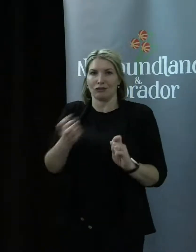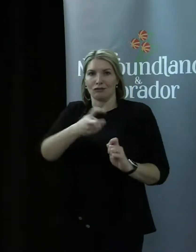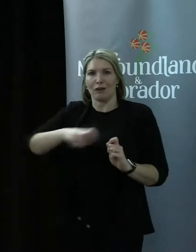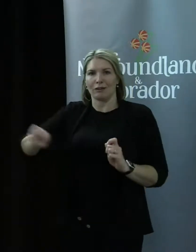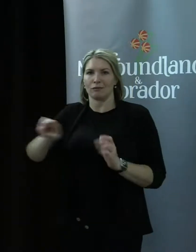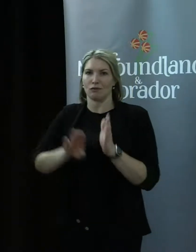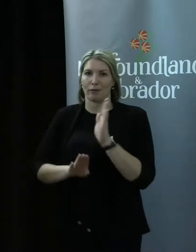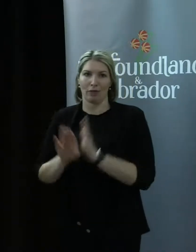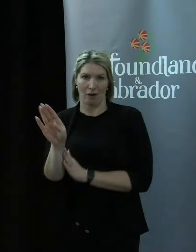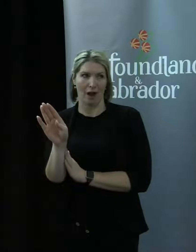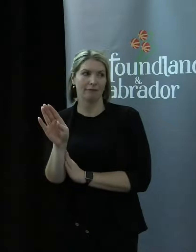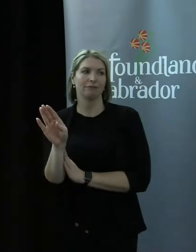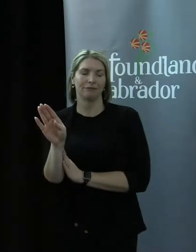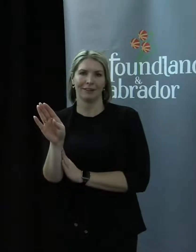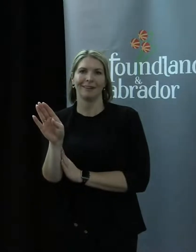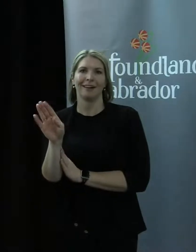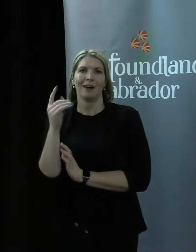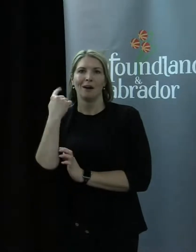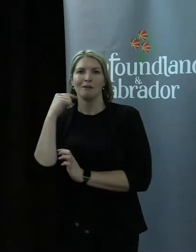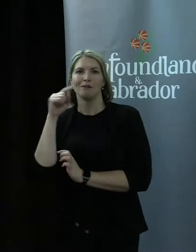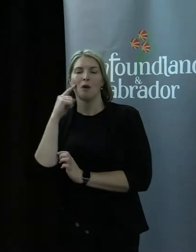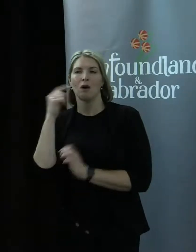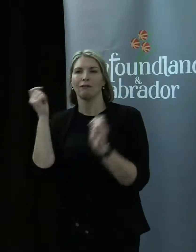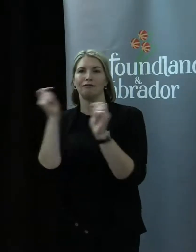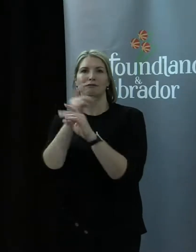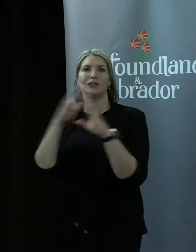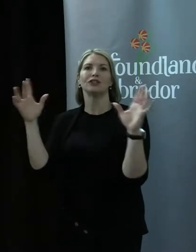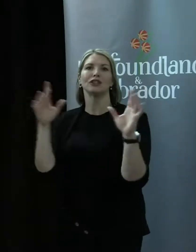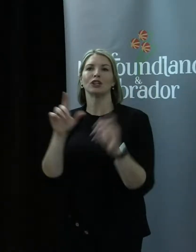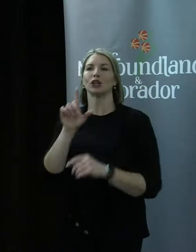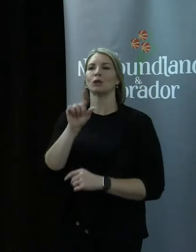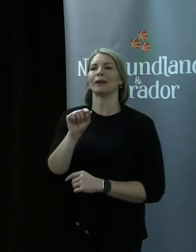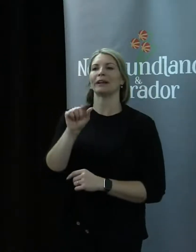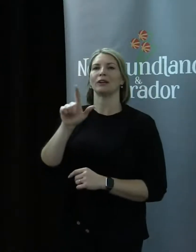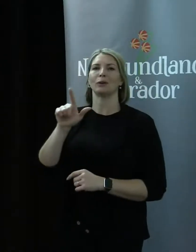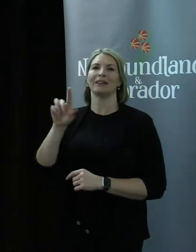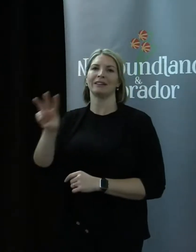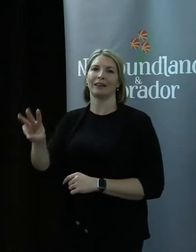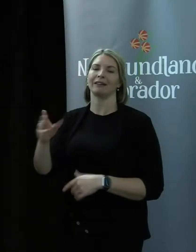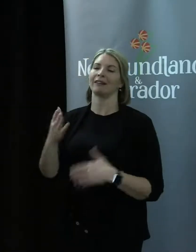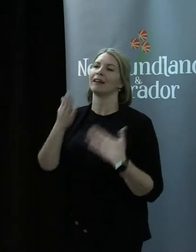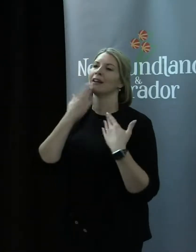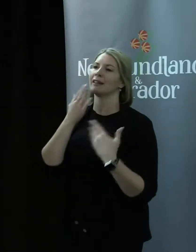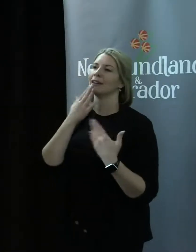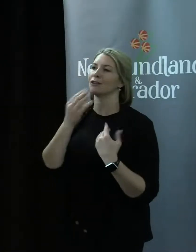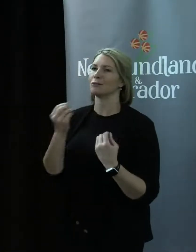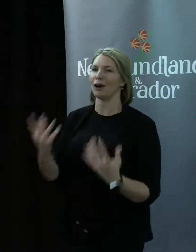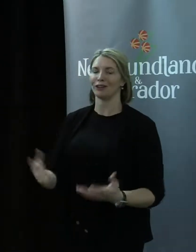and thrive with Vision 2026. Thank you very much.